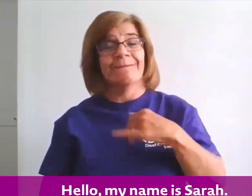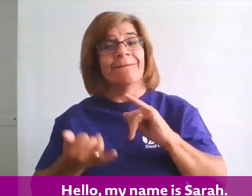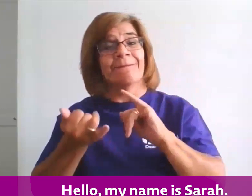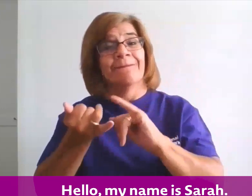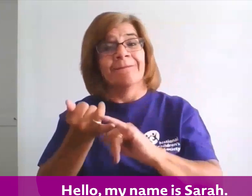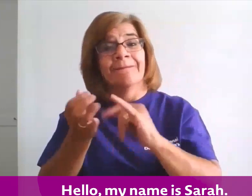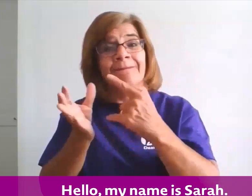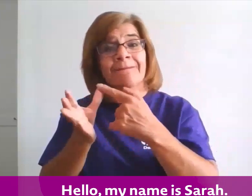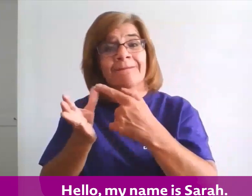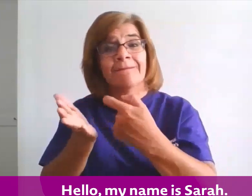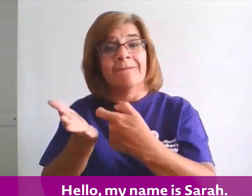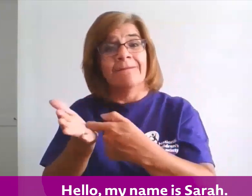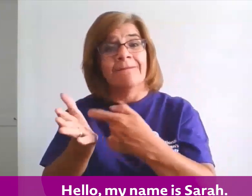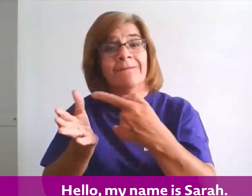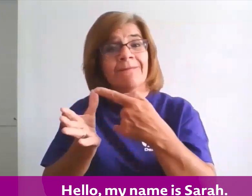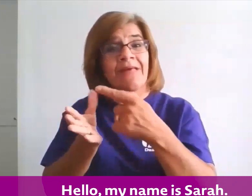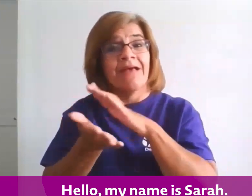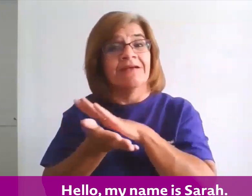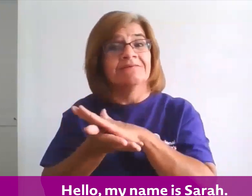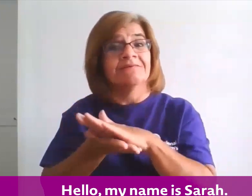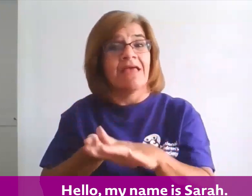Hello, my name is Sarah.